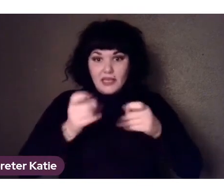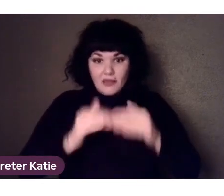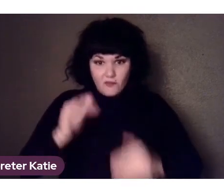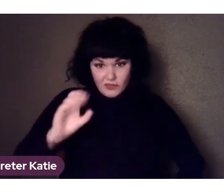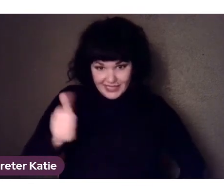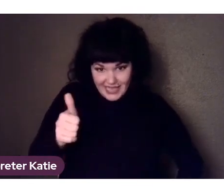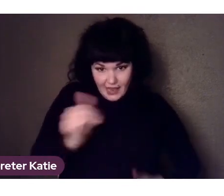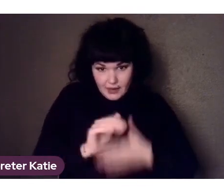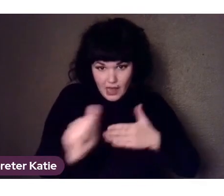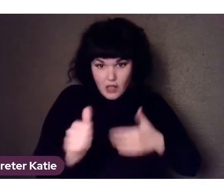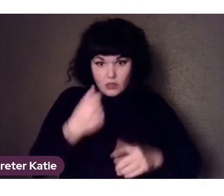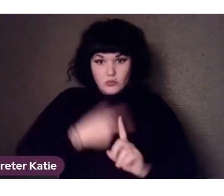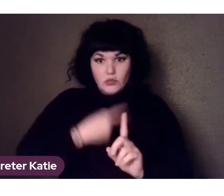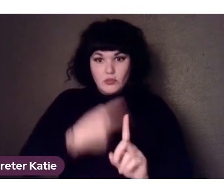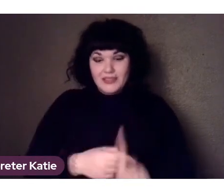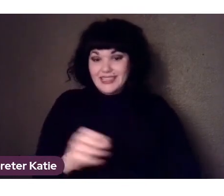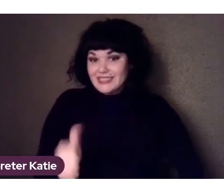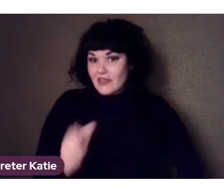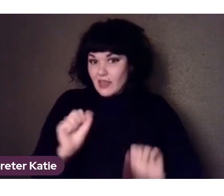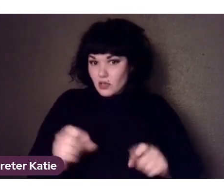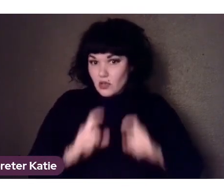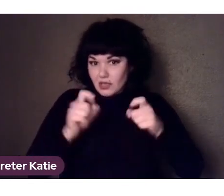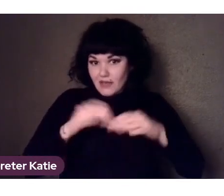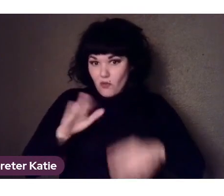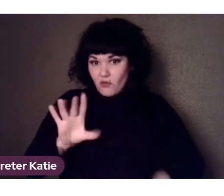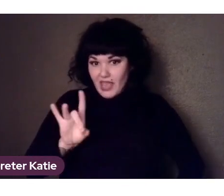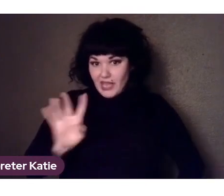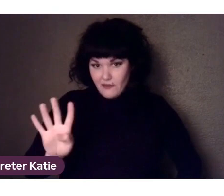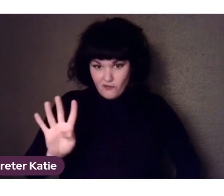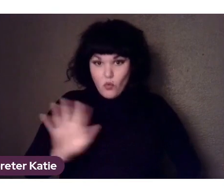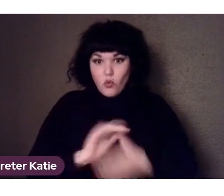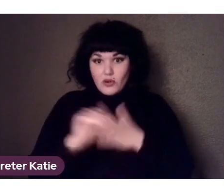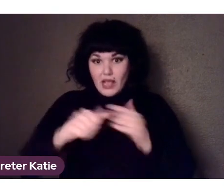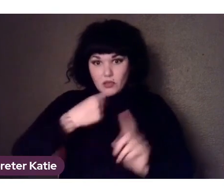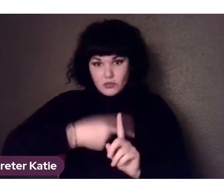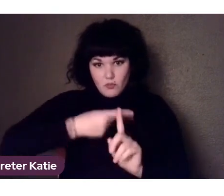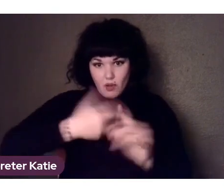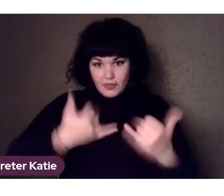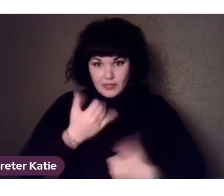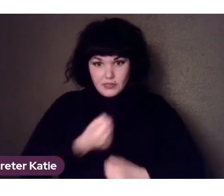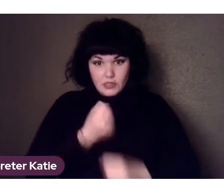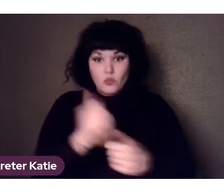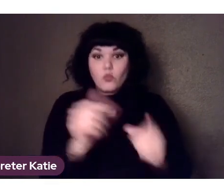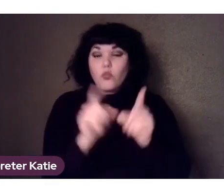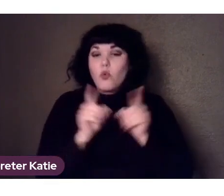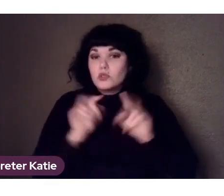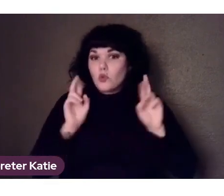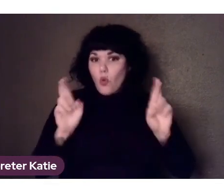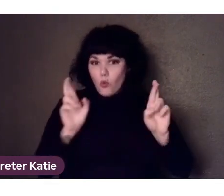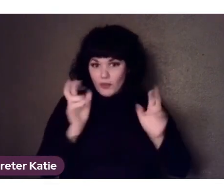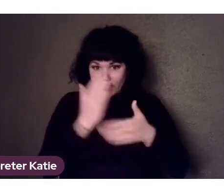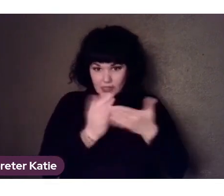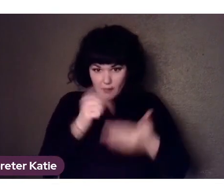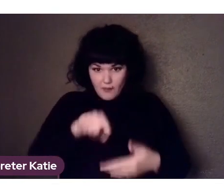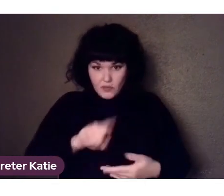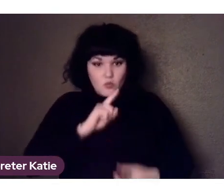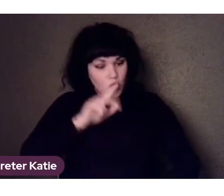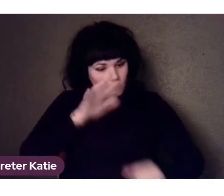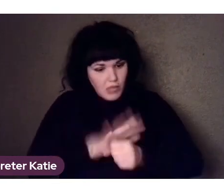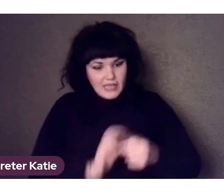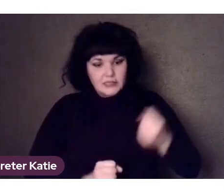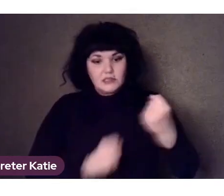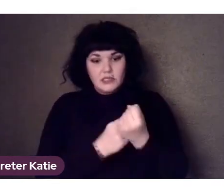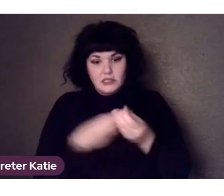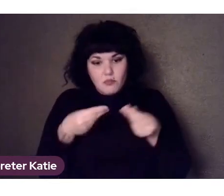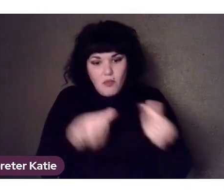give over $84 a month this year. We're also hoping that some of you will pledge to sponsor Soulfire. And I wanna